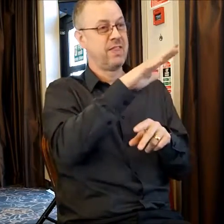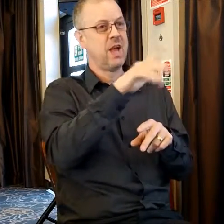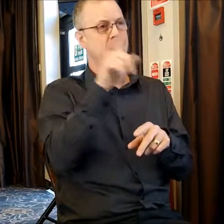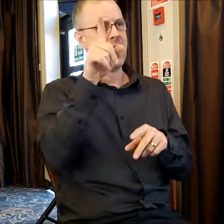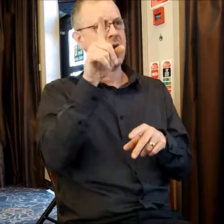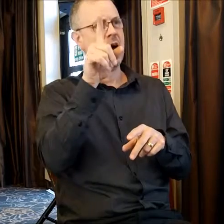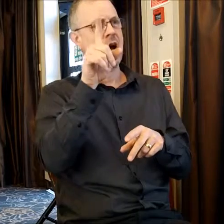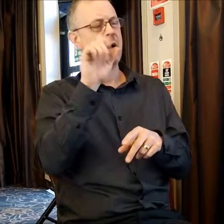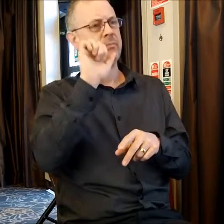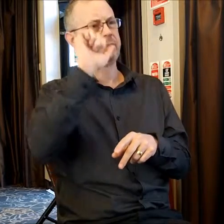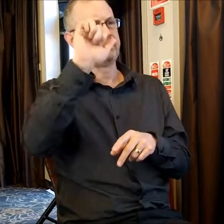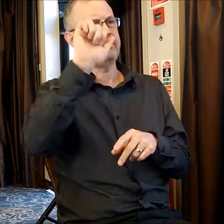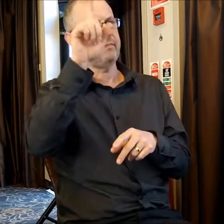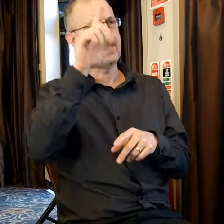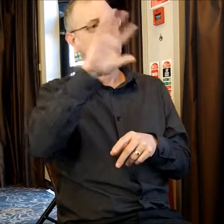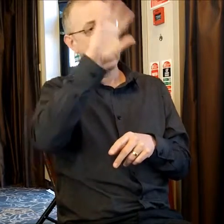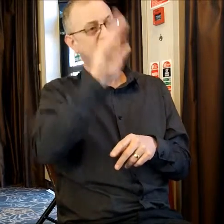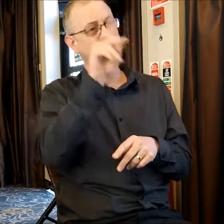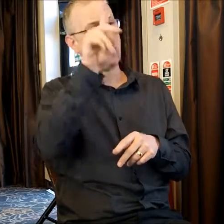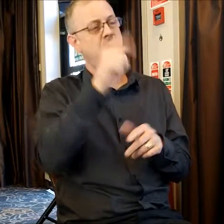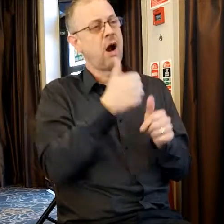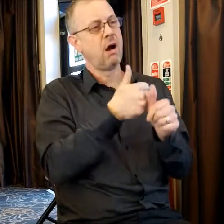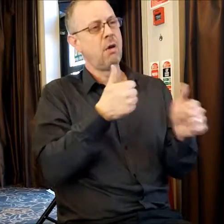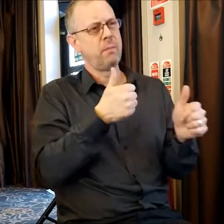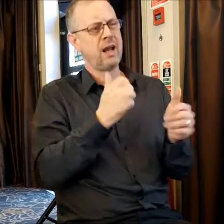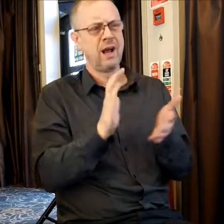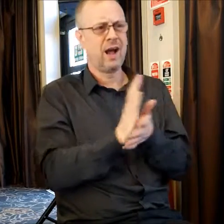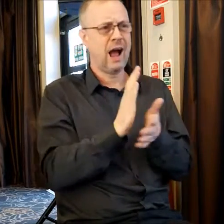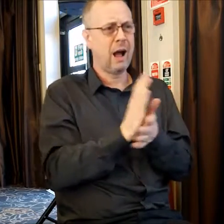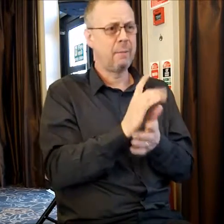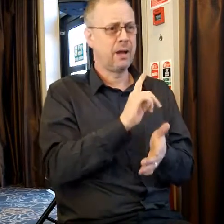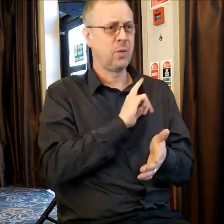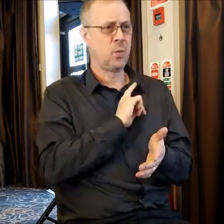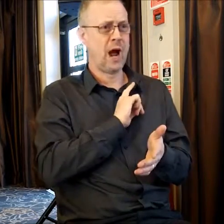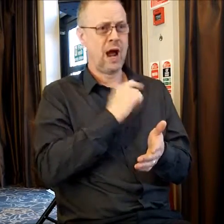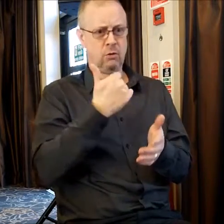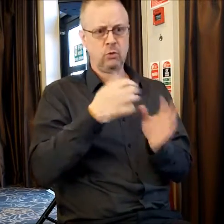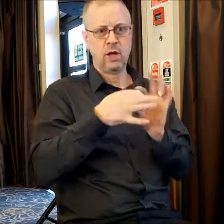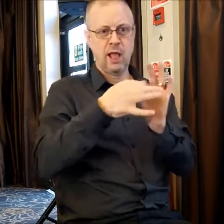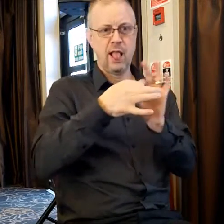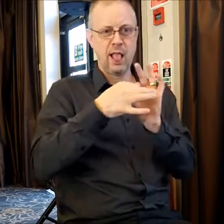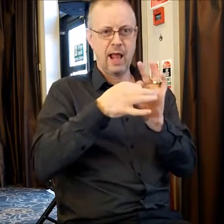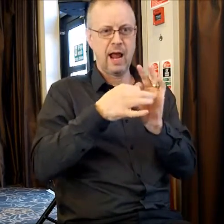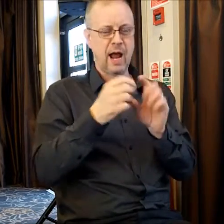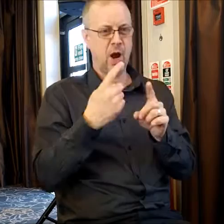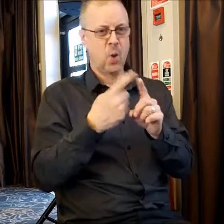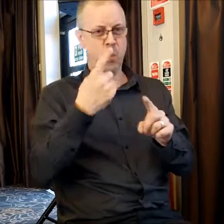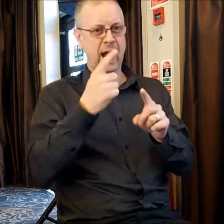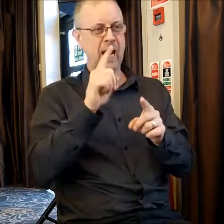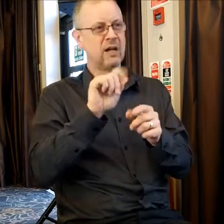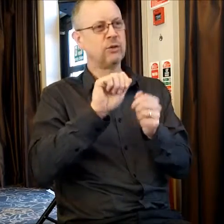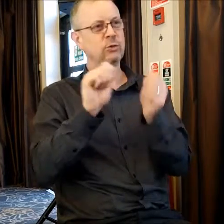all. And what happened was we formed quite a strategic relationship with them from that point